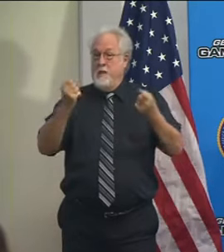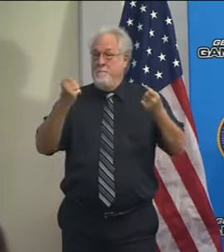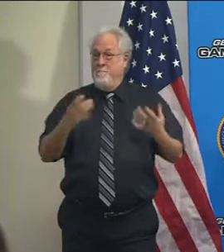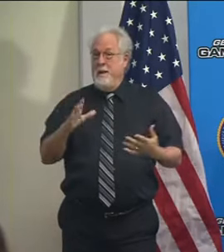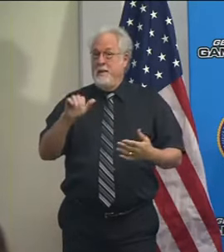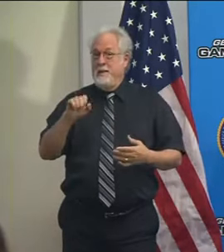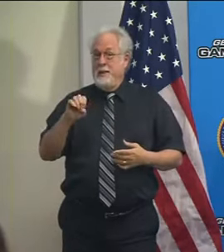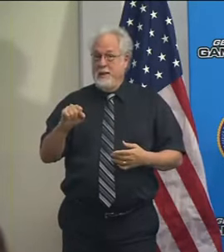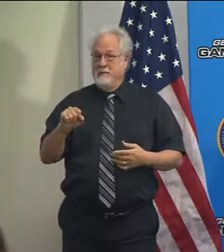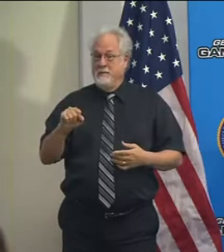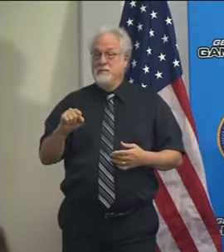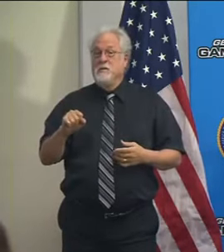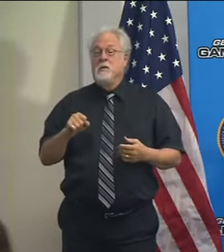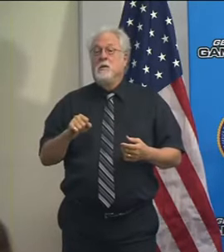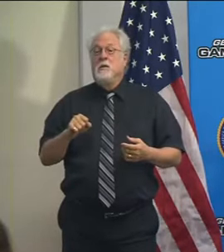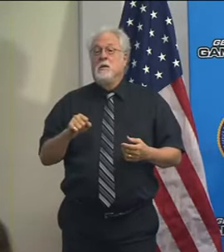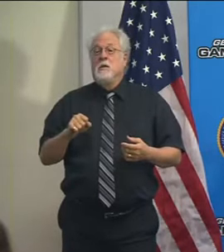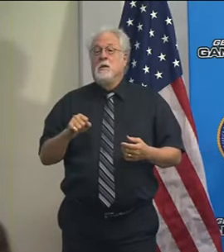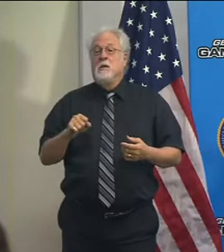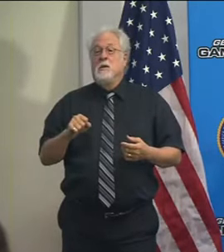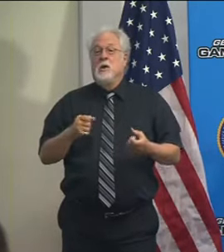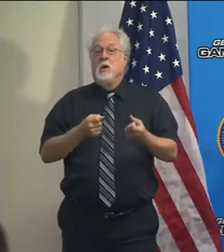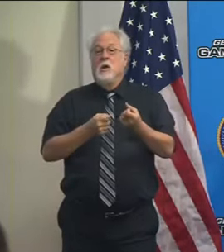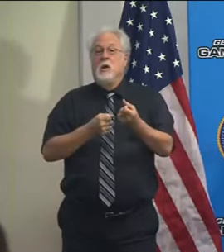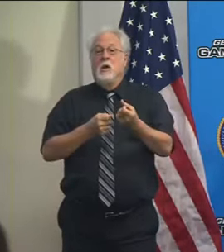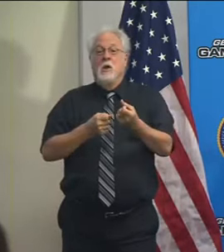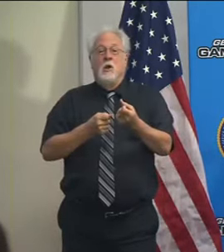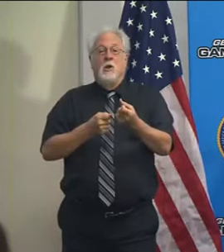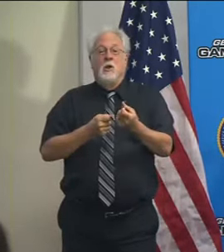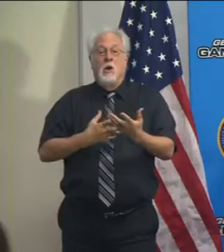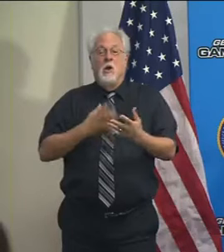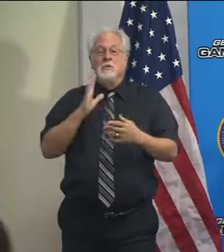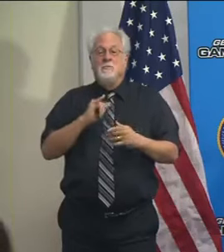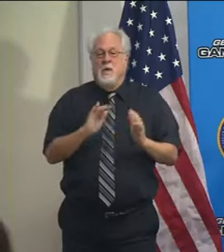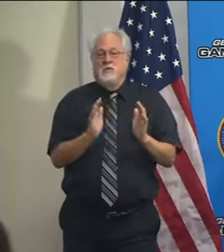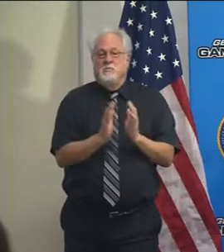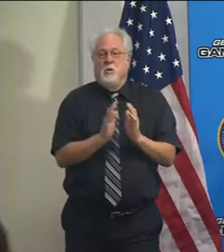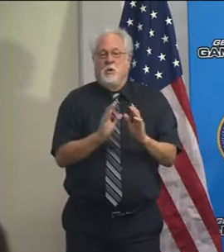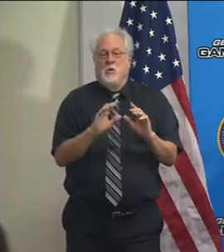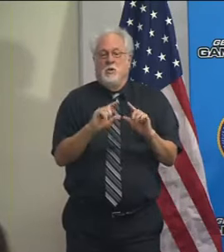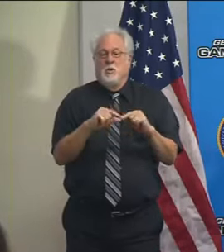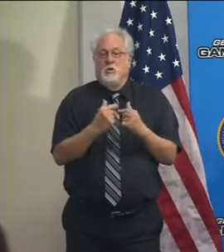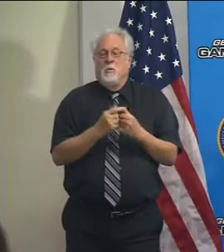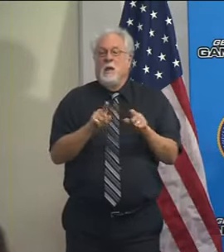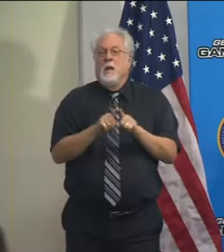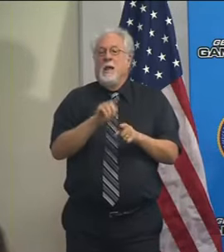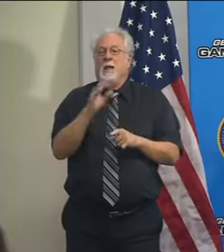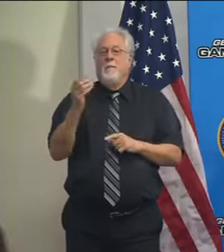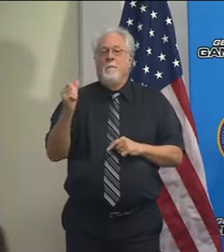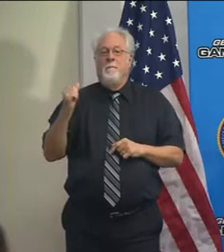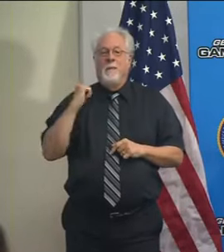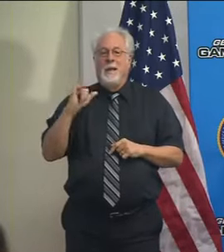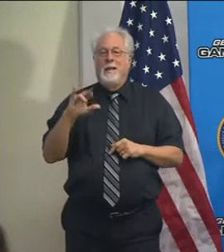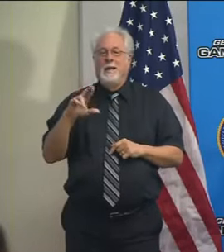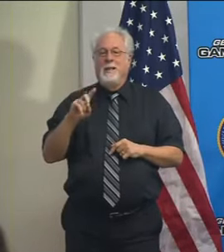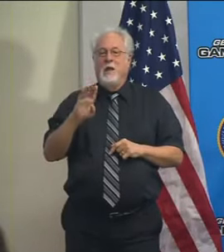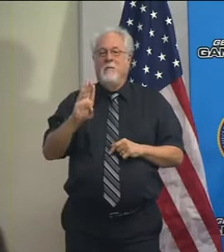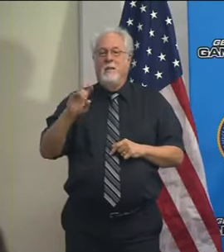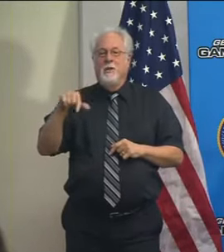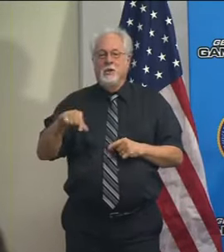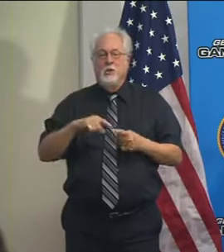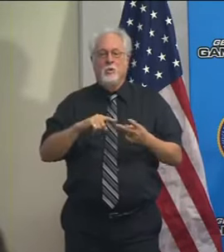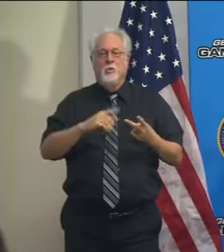across the country are attributed to relatively informal and small gatherings like backyard barbecues and birthday parties and so